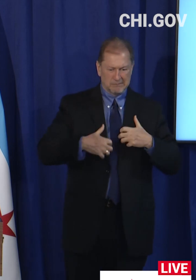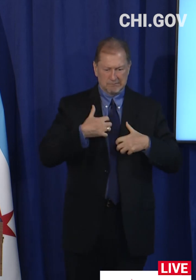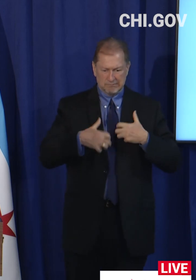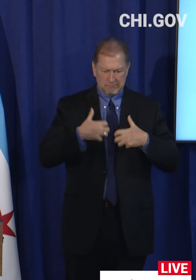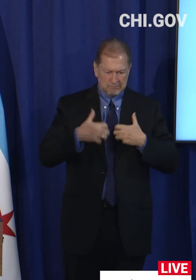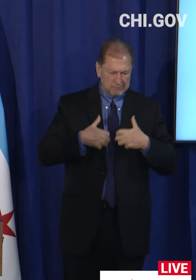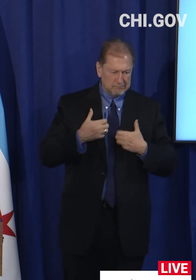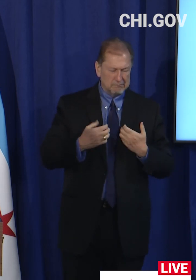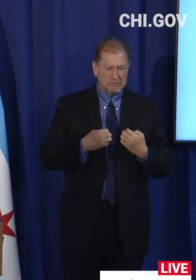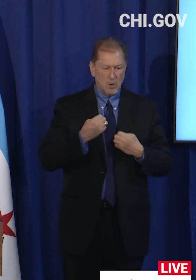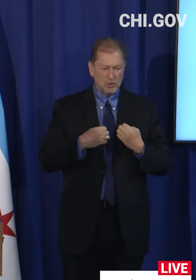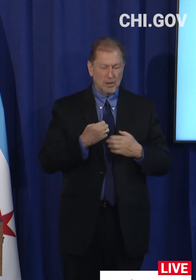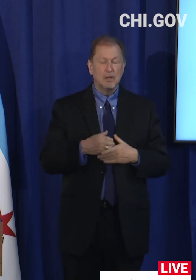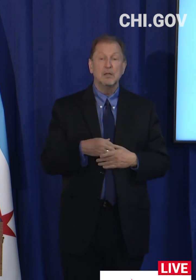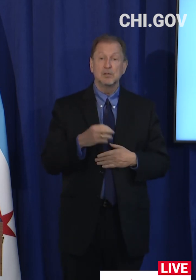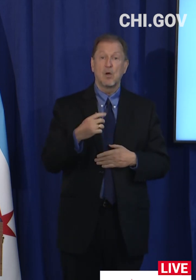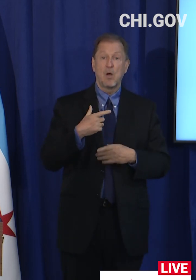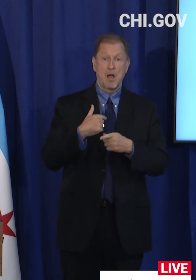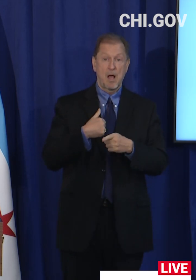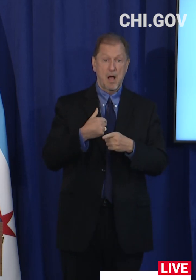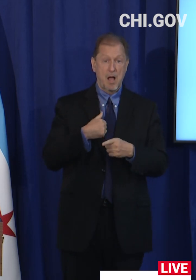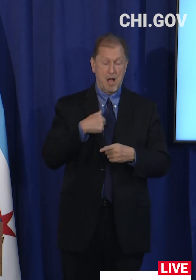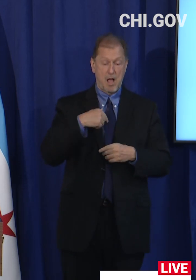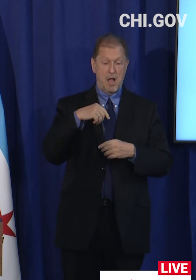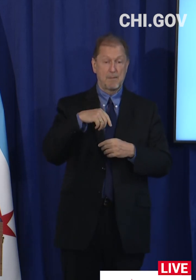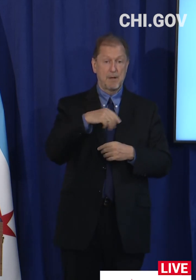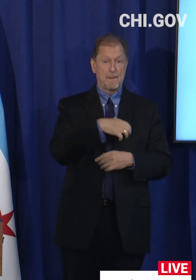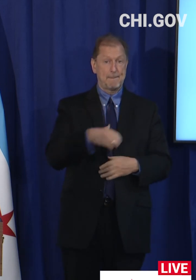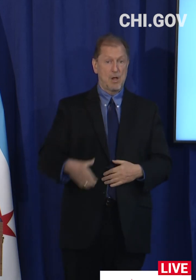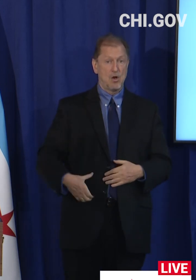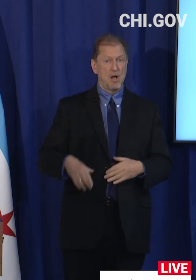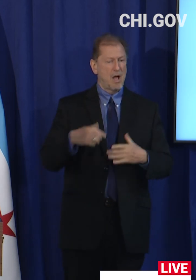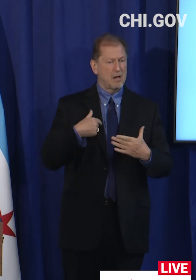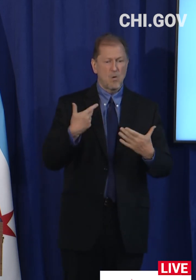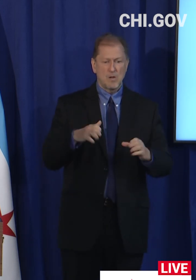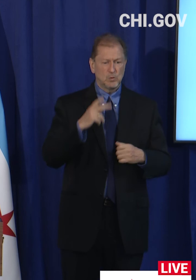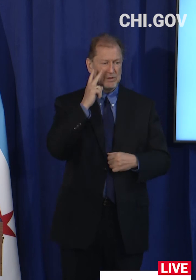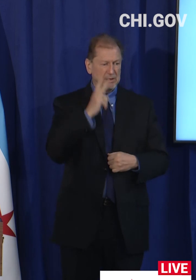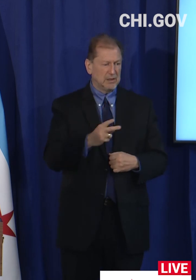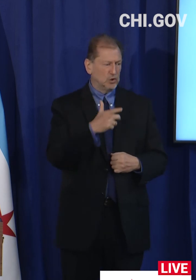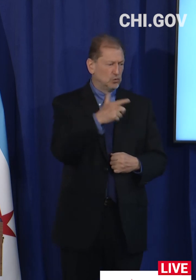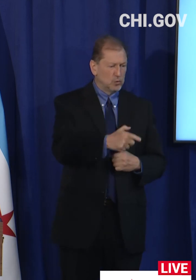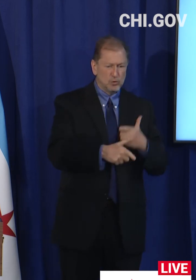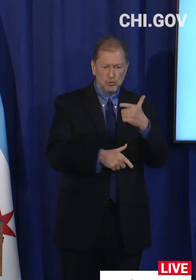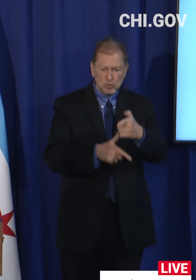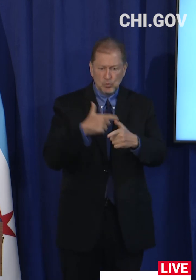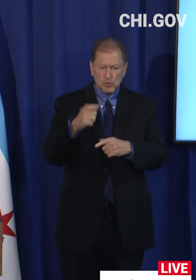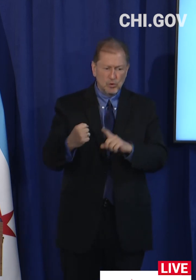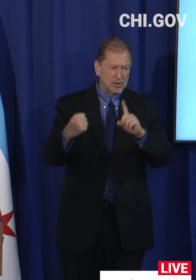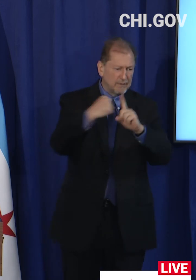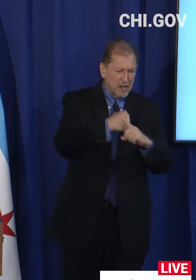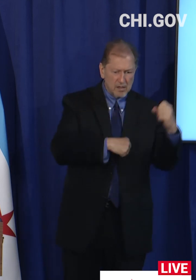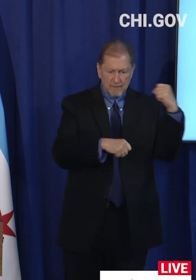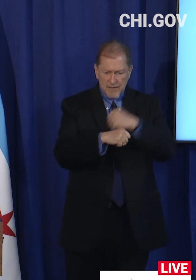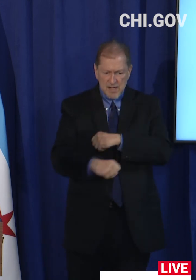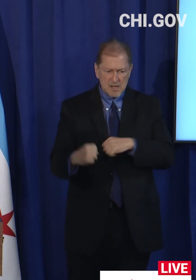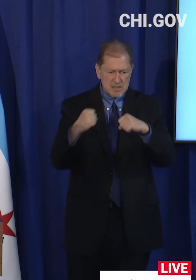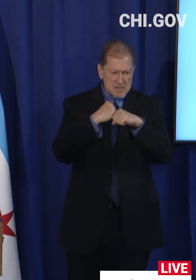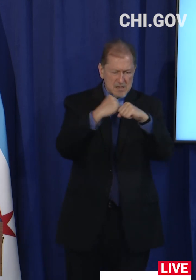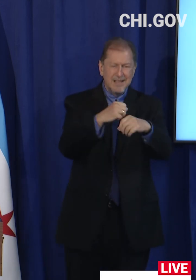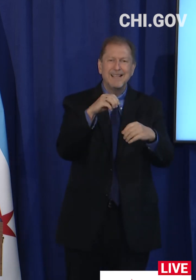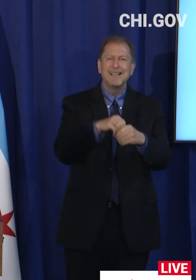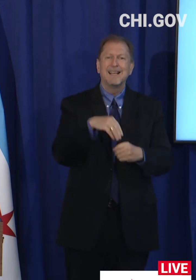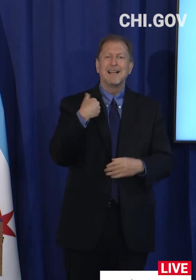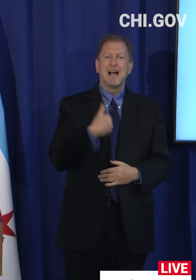I've been committed to addressing the violence that plays out in the streets every day. And I'm acutely aware that violence, in many